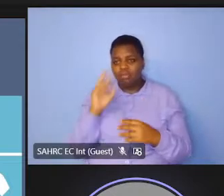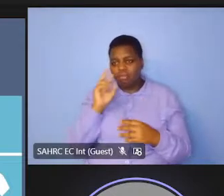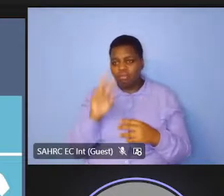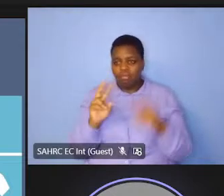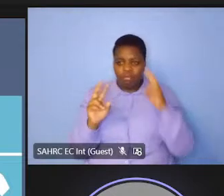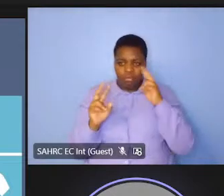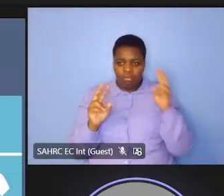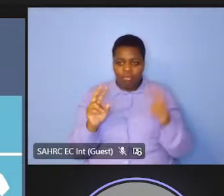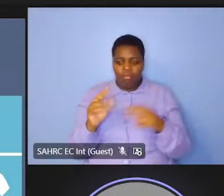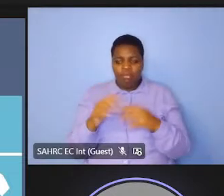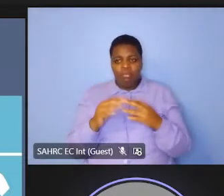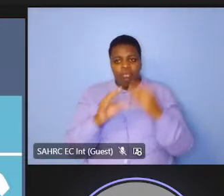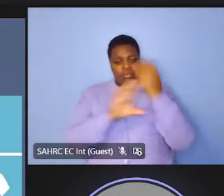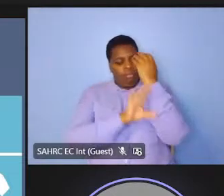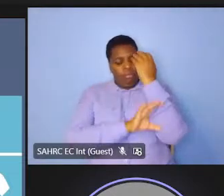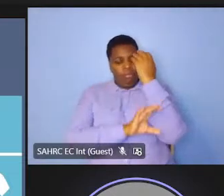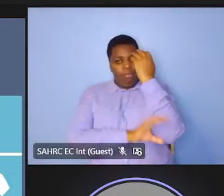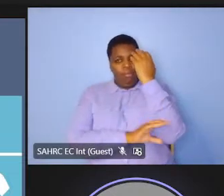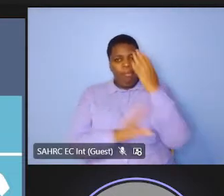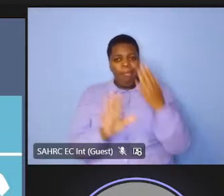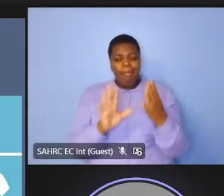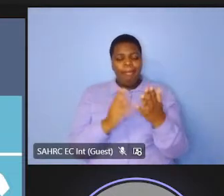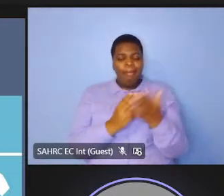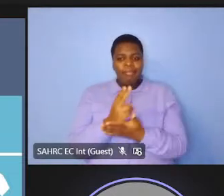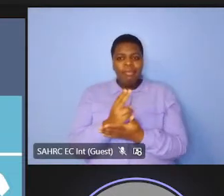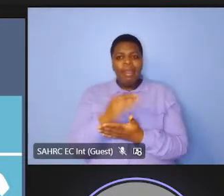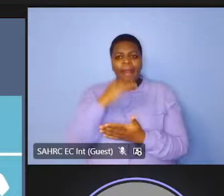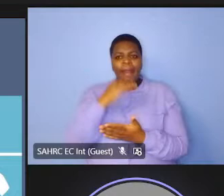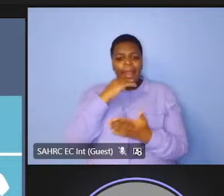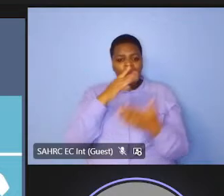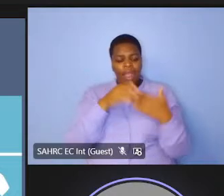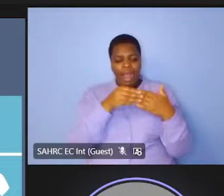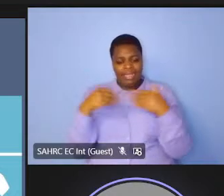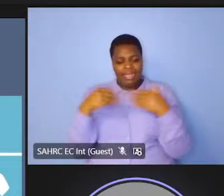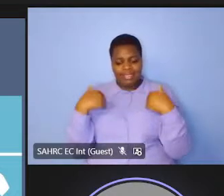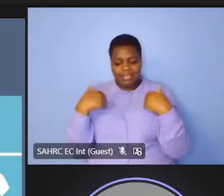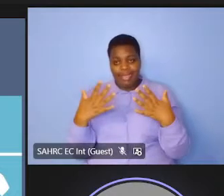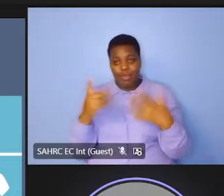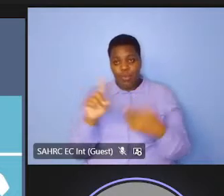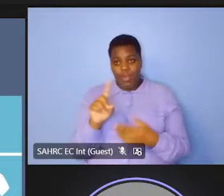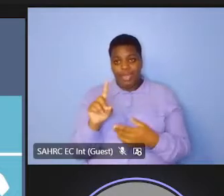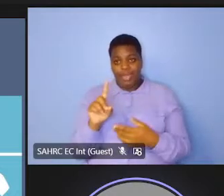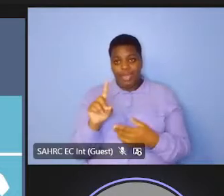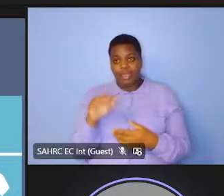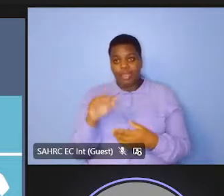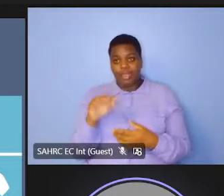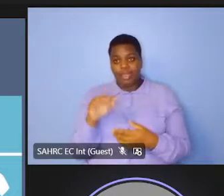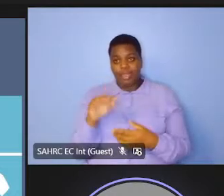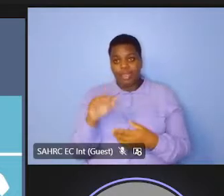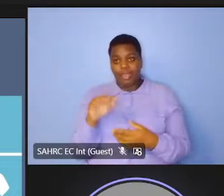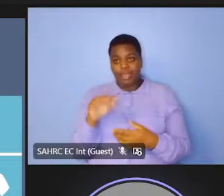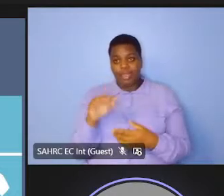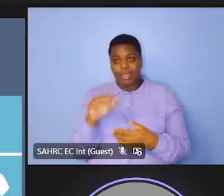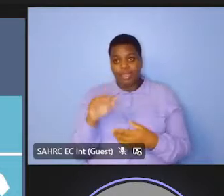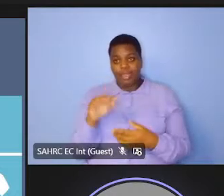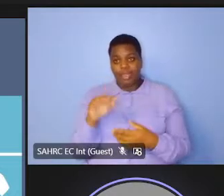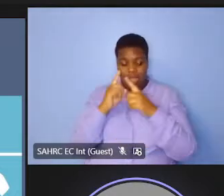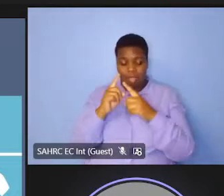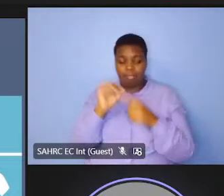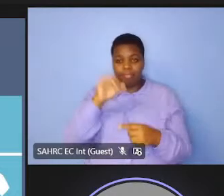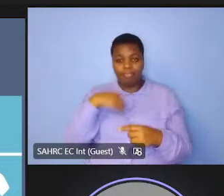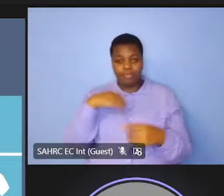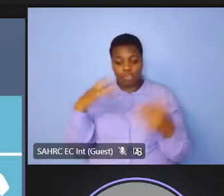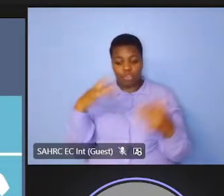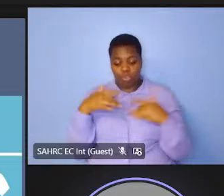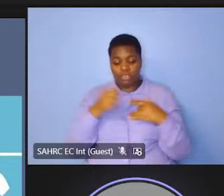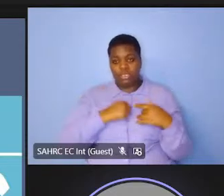any constitutional rights. So the guideline starts with this preface, starts with this aim. Yet our concern is that